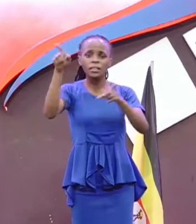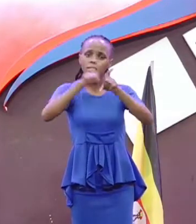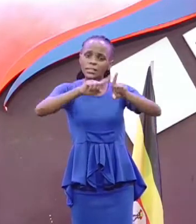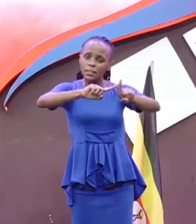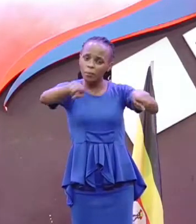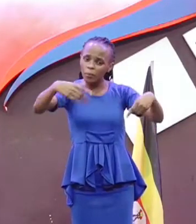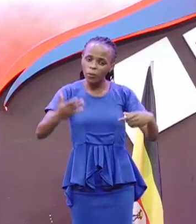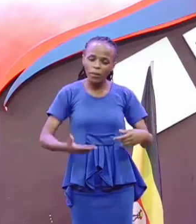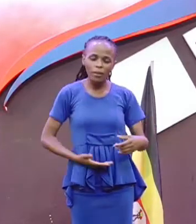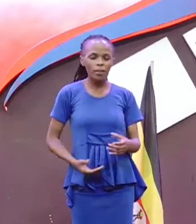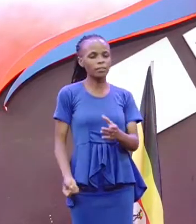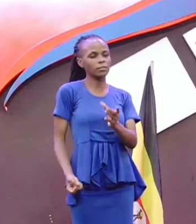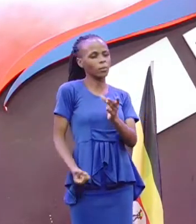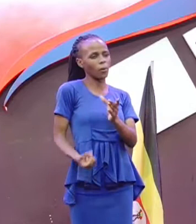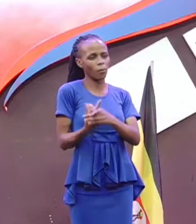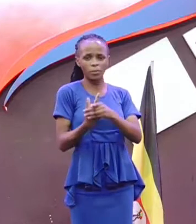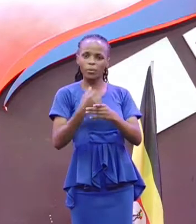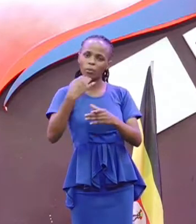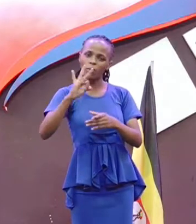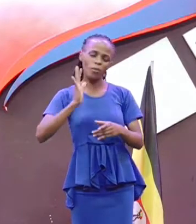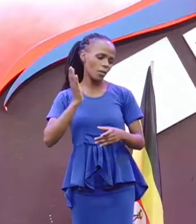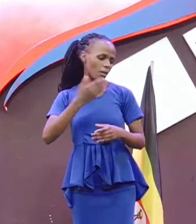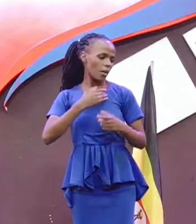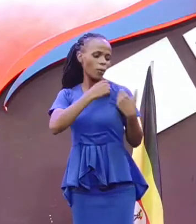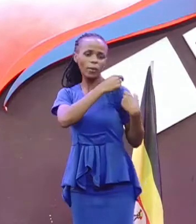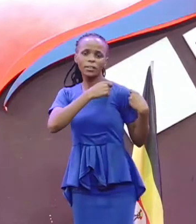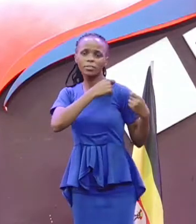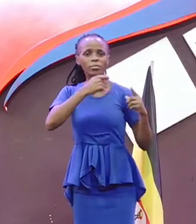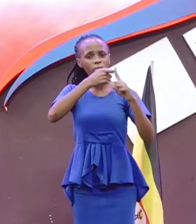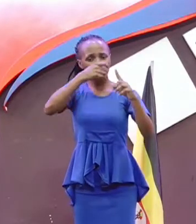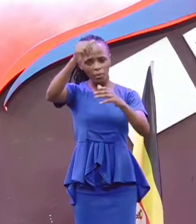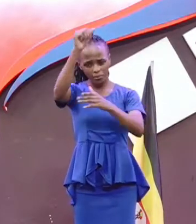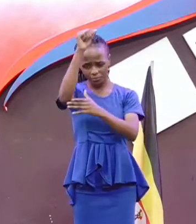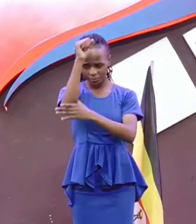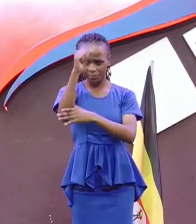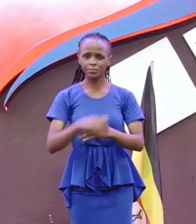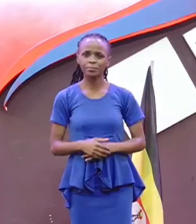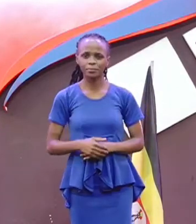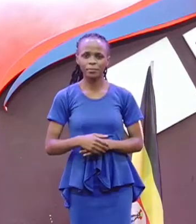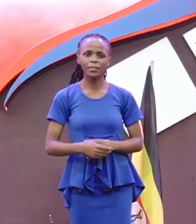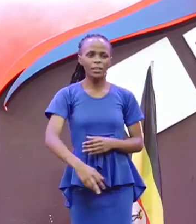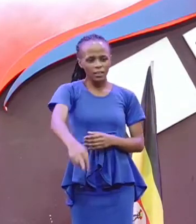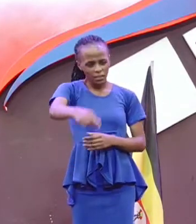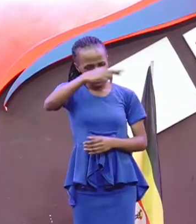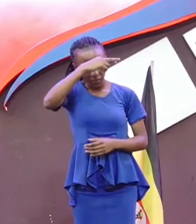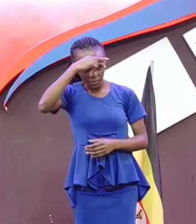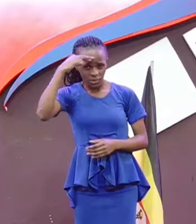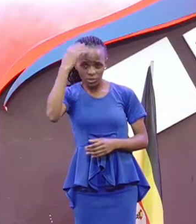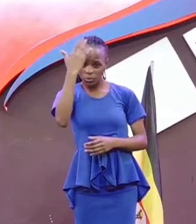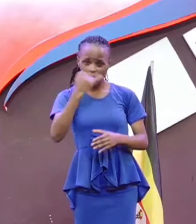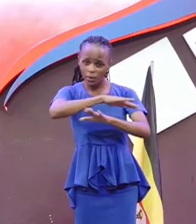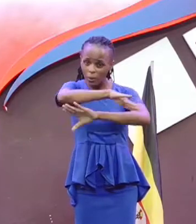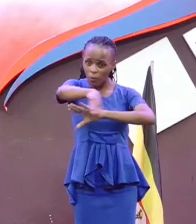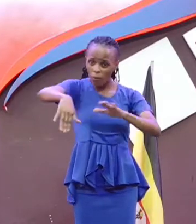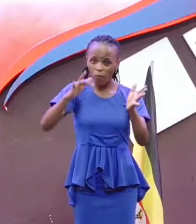ku busika bwaffe eri Ibrahimu. Busika bwaffe okuva ku Ibrahimu. We have a portion of our inheritance from Abraham. Y'ensonga lwaki buli kyawandiikibwa. It's the reason